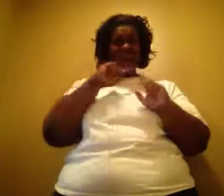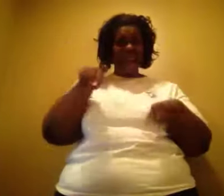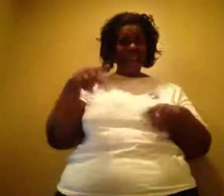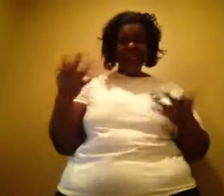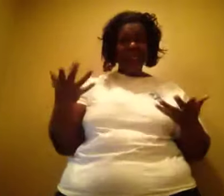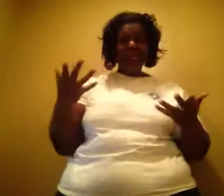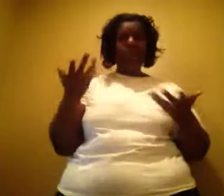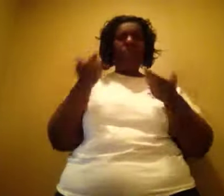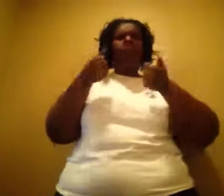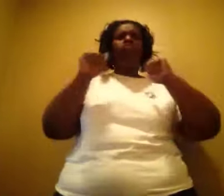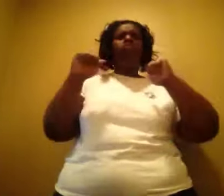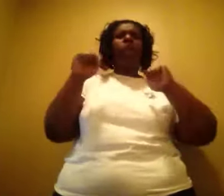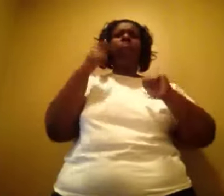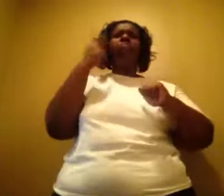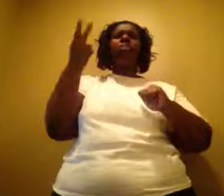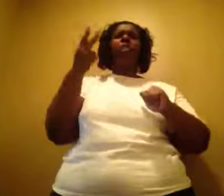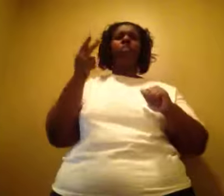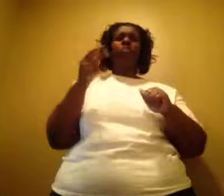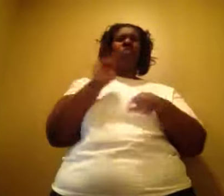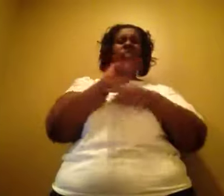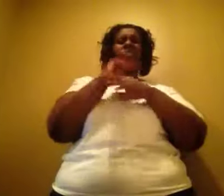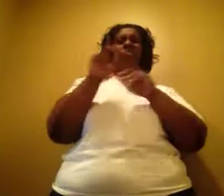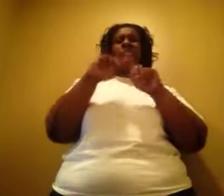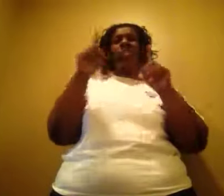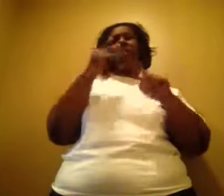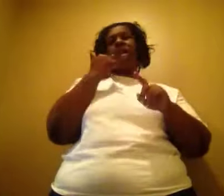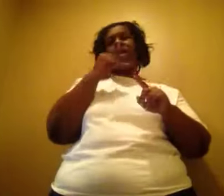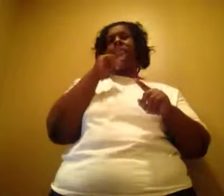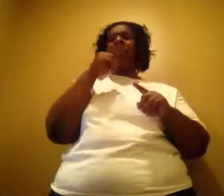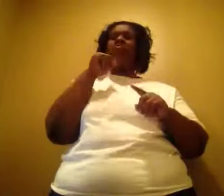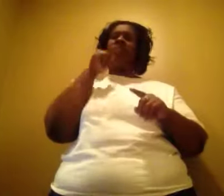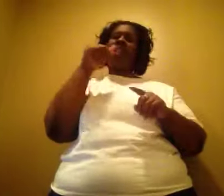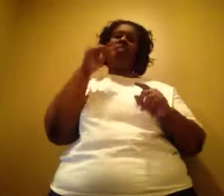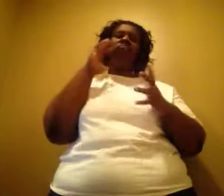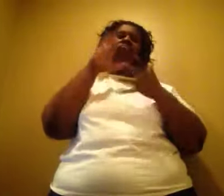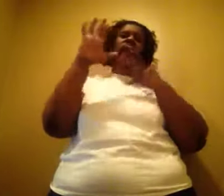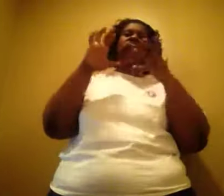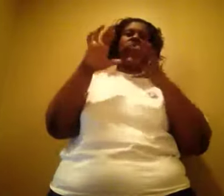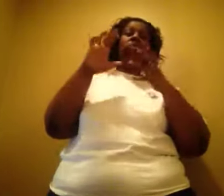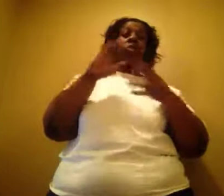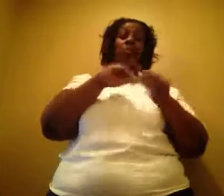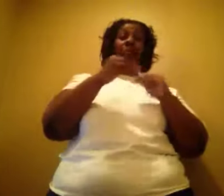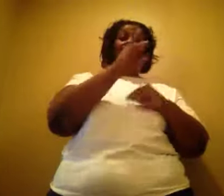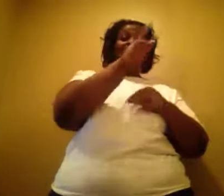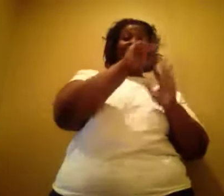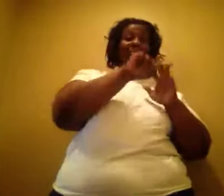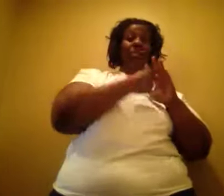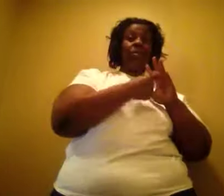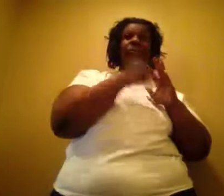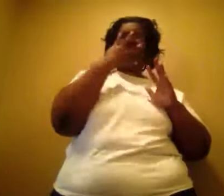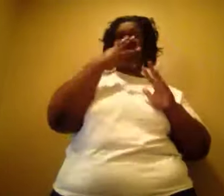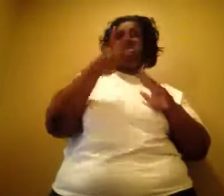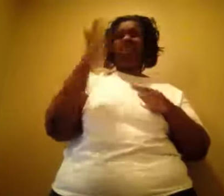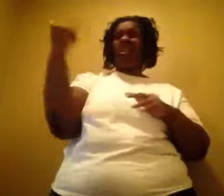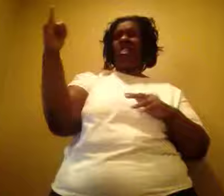Let's try that. I'm going to try it in a different color so we don't get all confused. So let's start at 6, right? Ignore the yellow for now and add 5 to